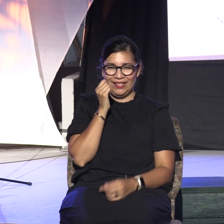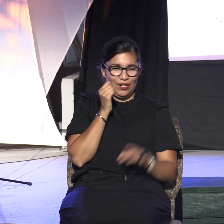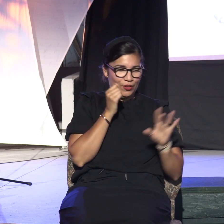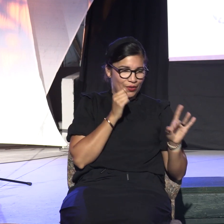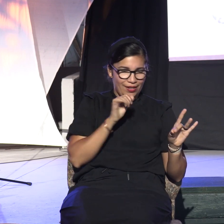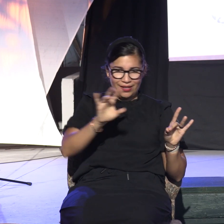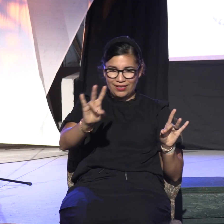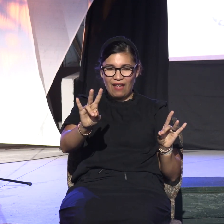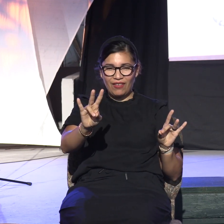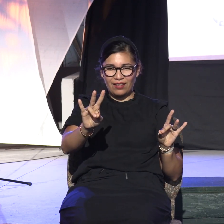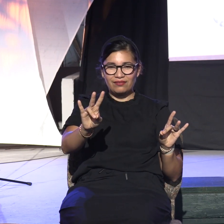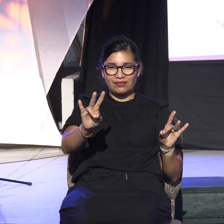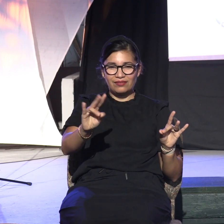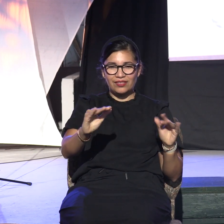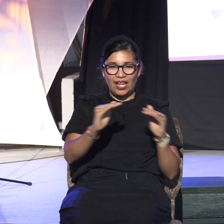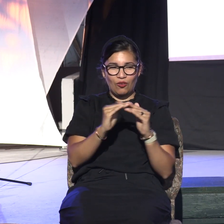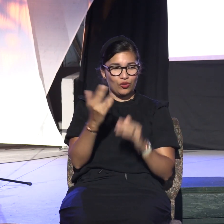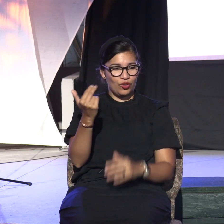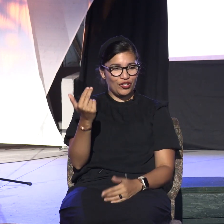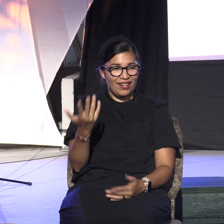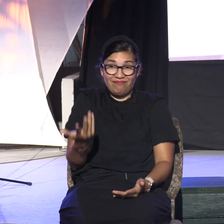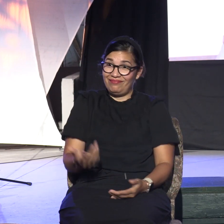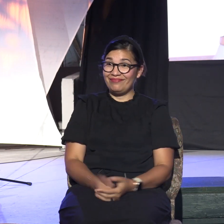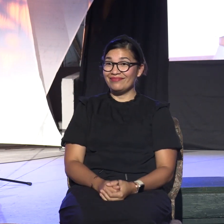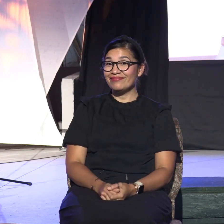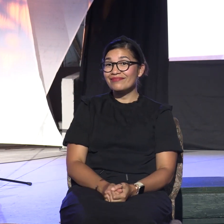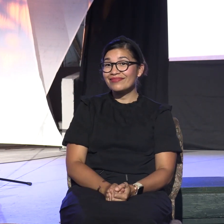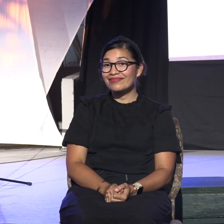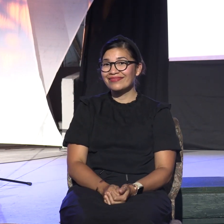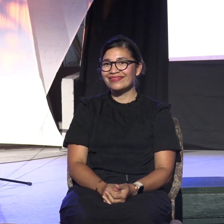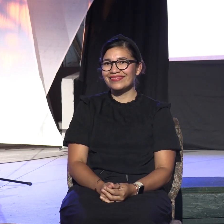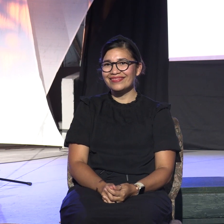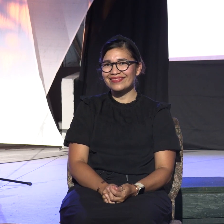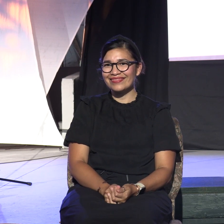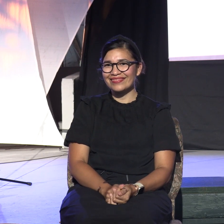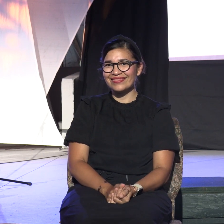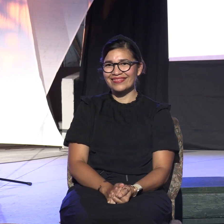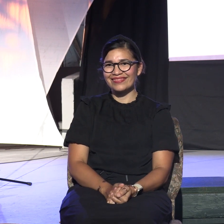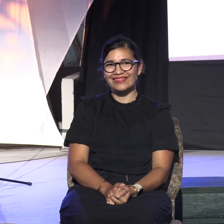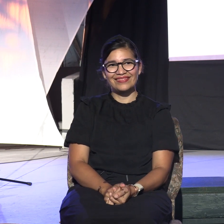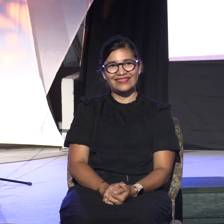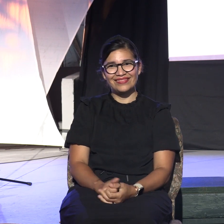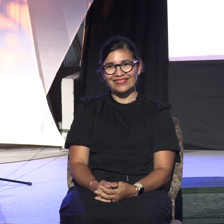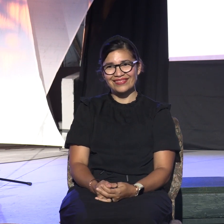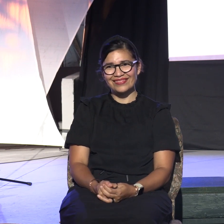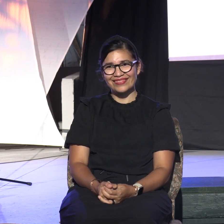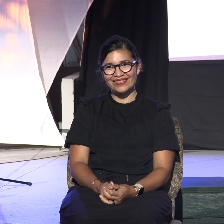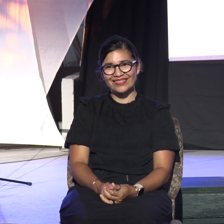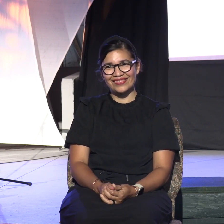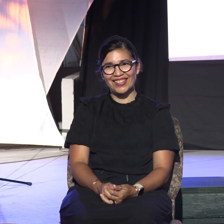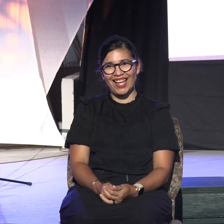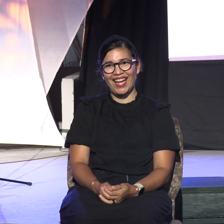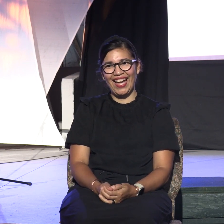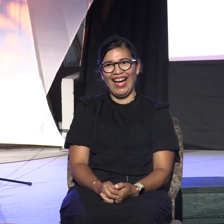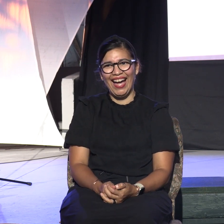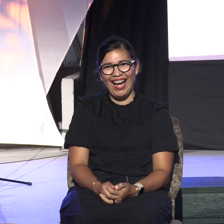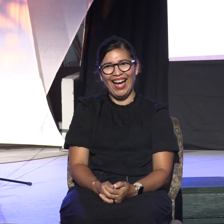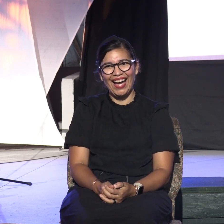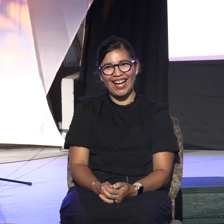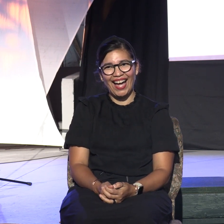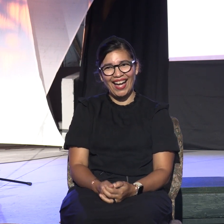And the coach said, but Randy, 8 plus 7, it doesn't